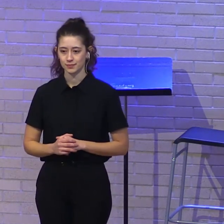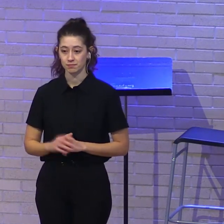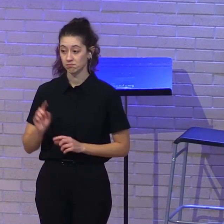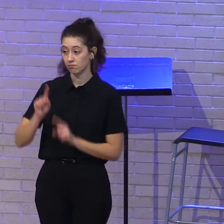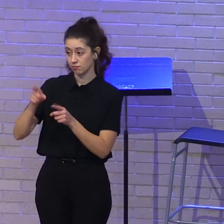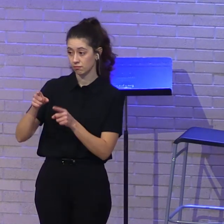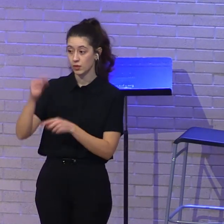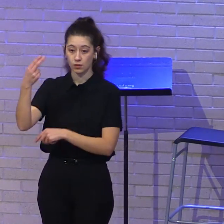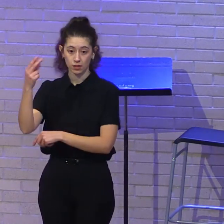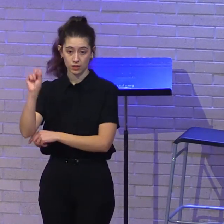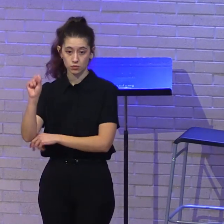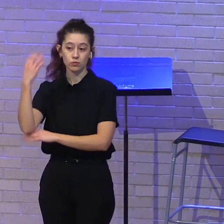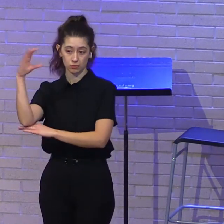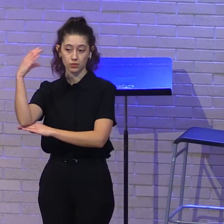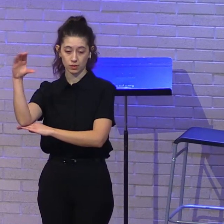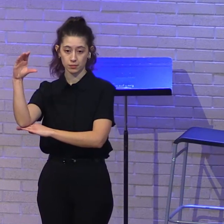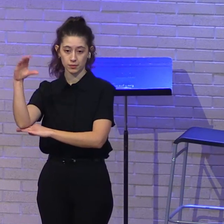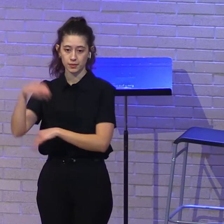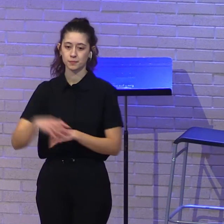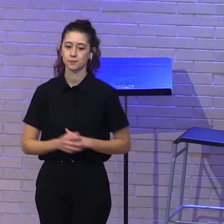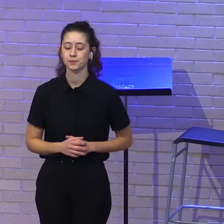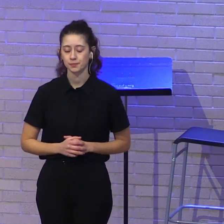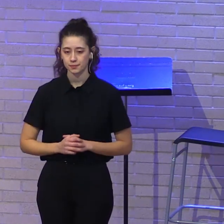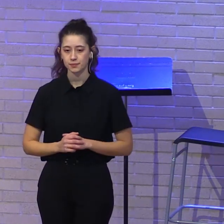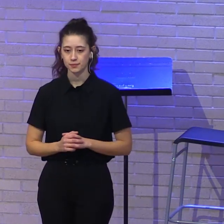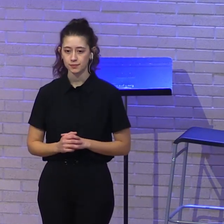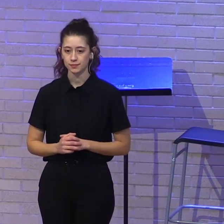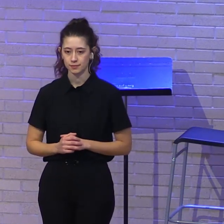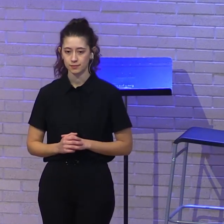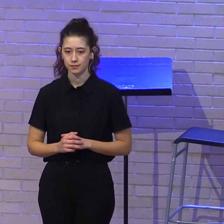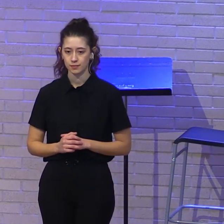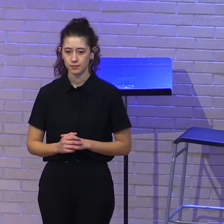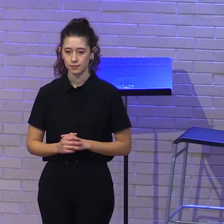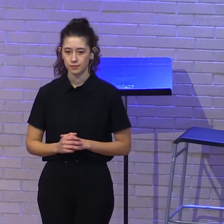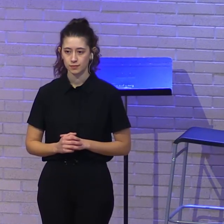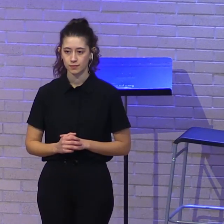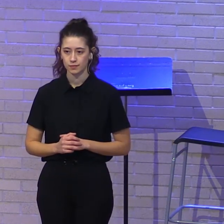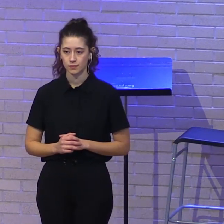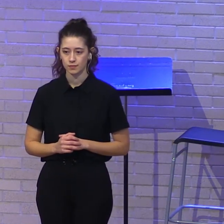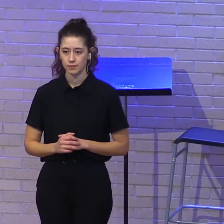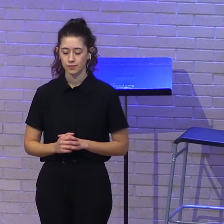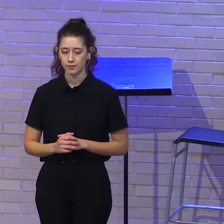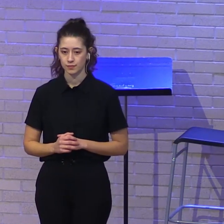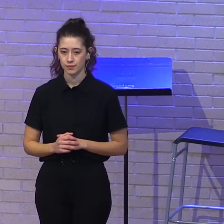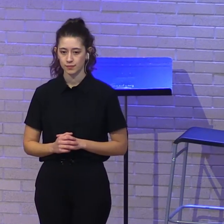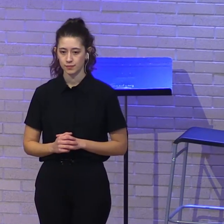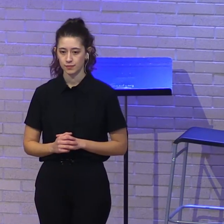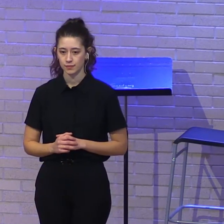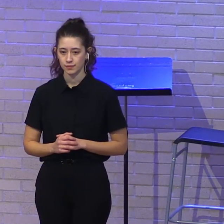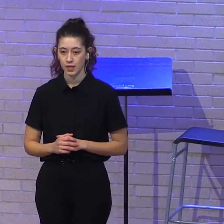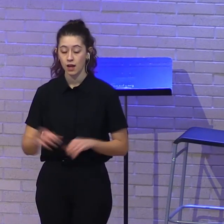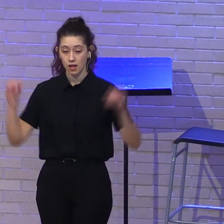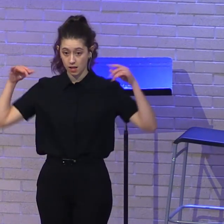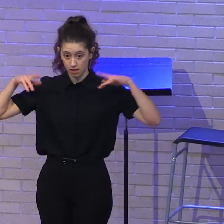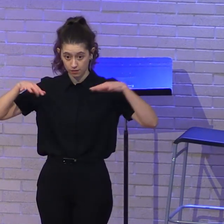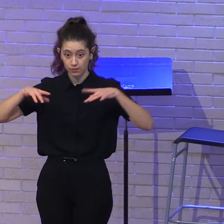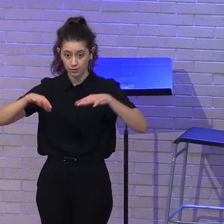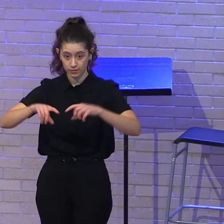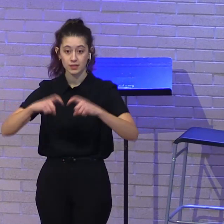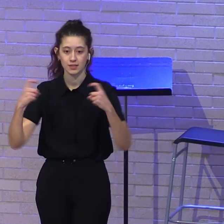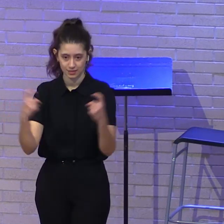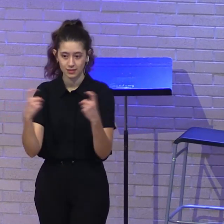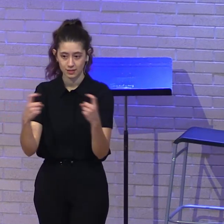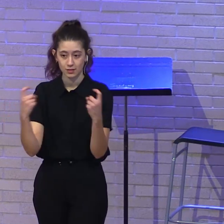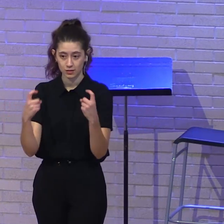school. In Bogota, we have prom ceremony. That is a ceremony in which the students go to the school with their families and